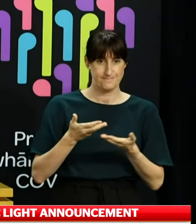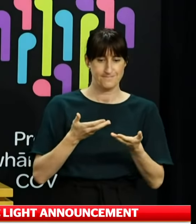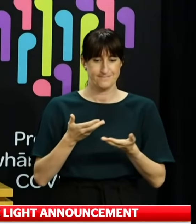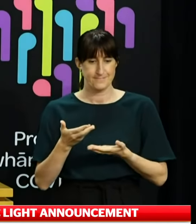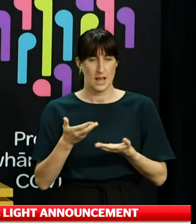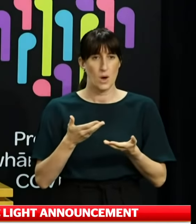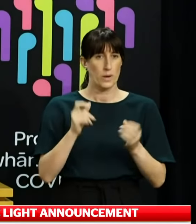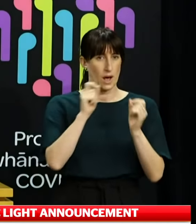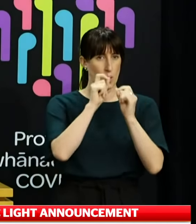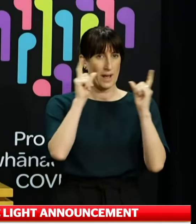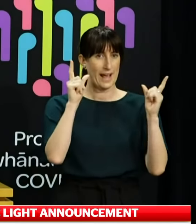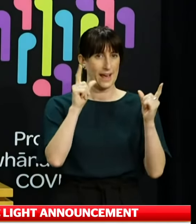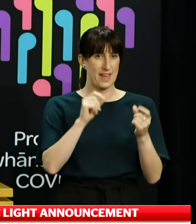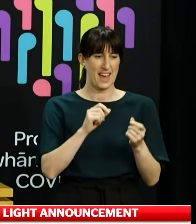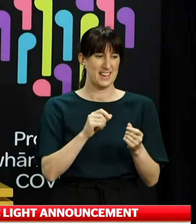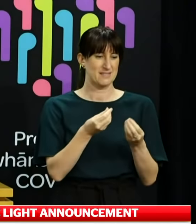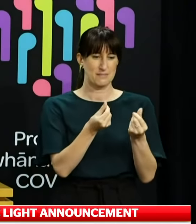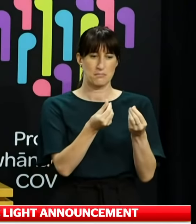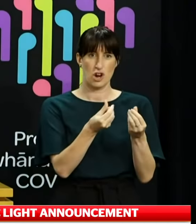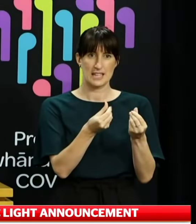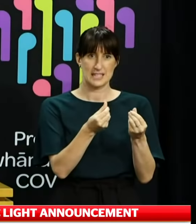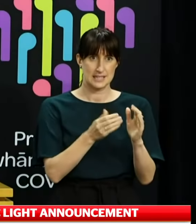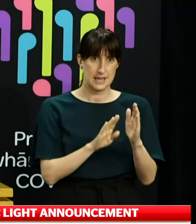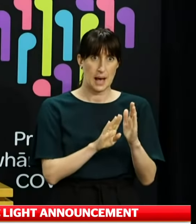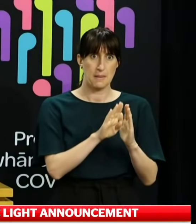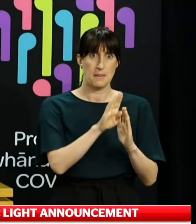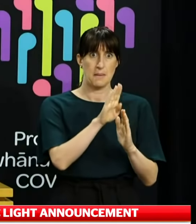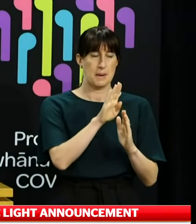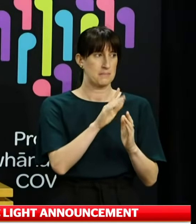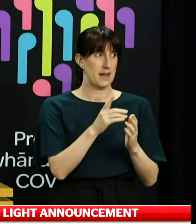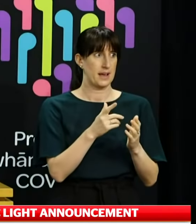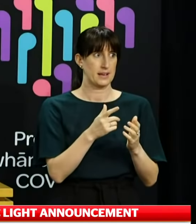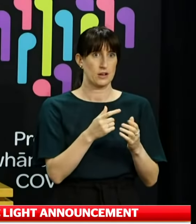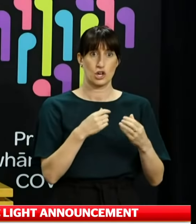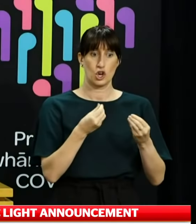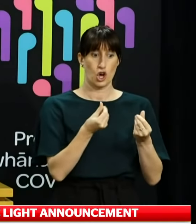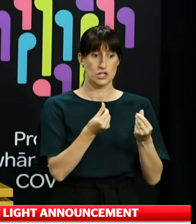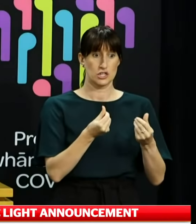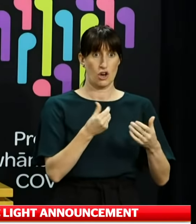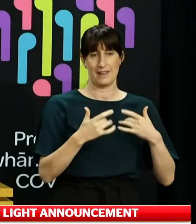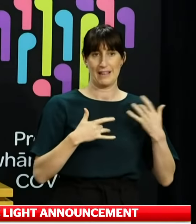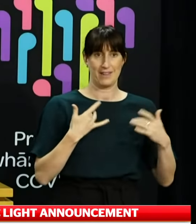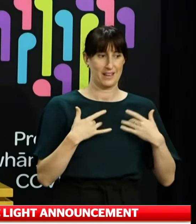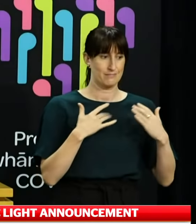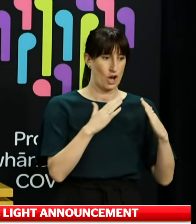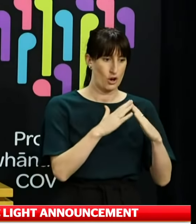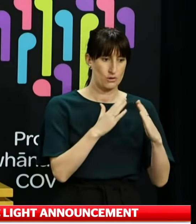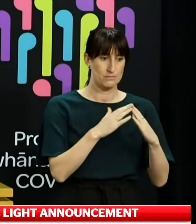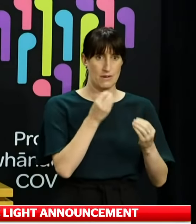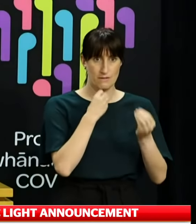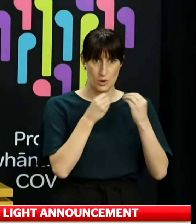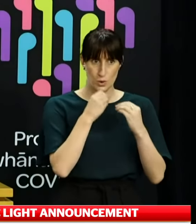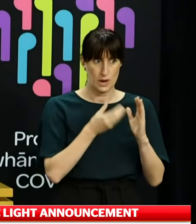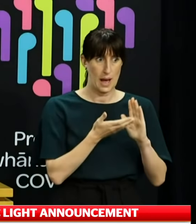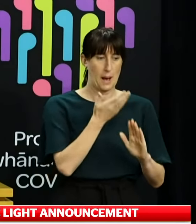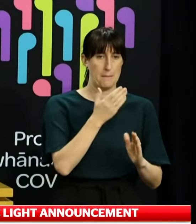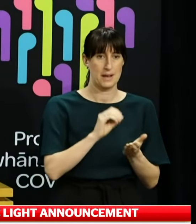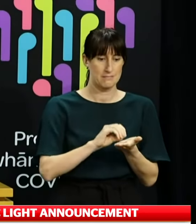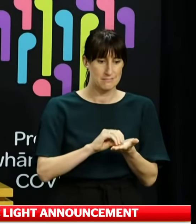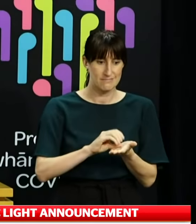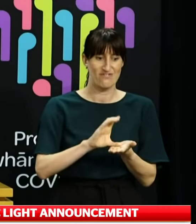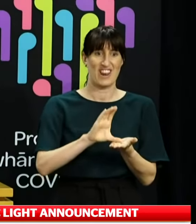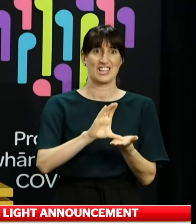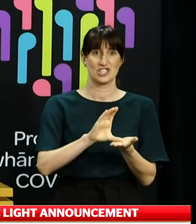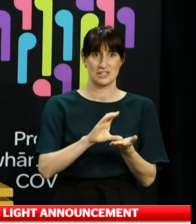know, inflation, cost of living on people. I don't have all of the all of the ins and outs of that to go into with you today,